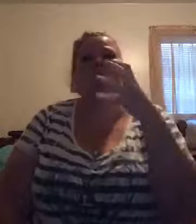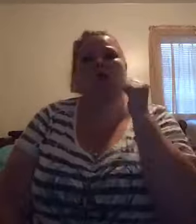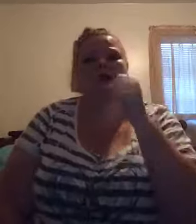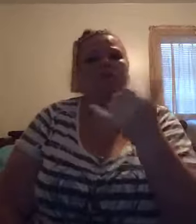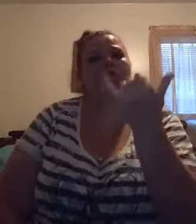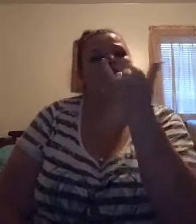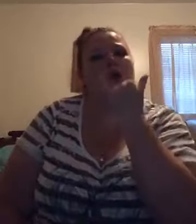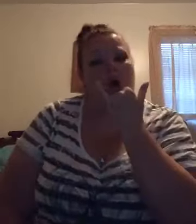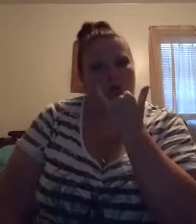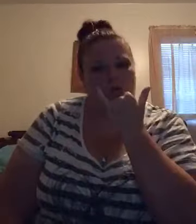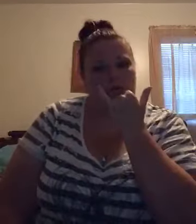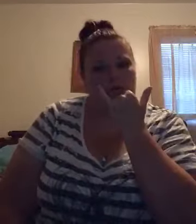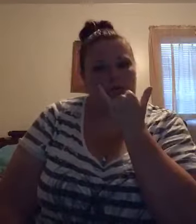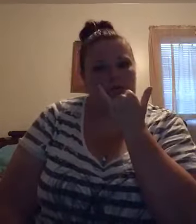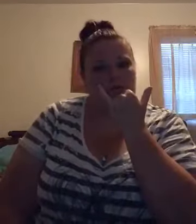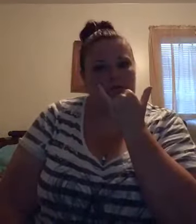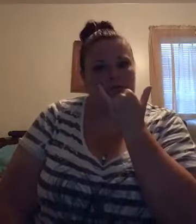was wrong.